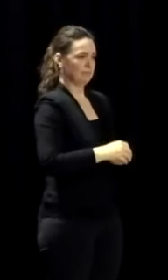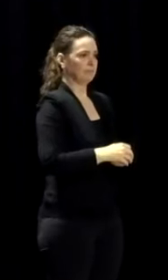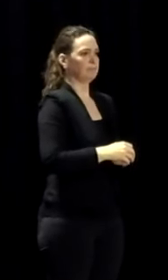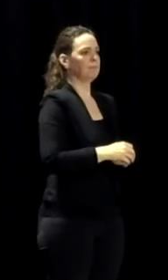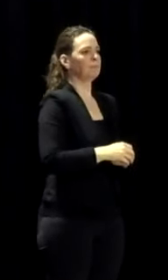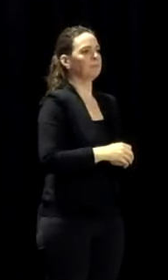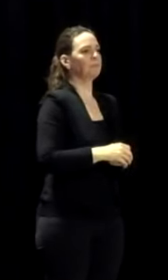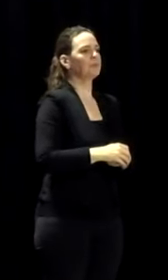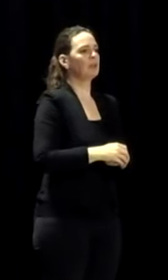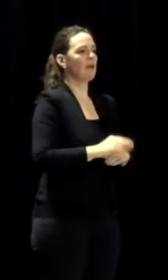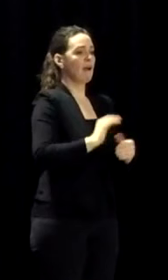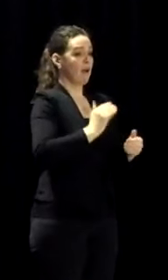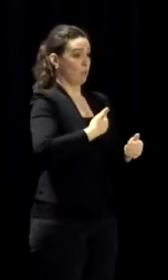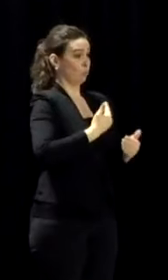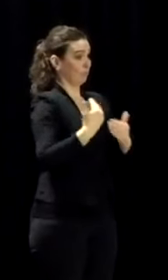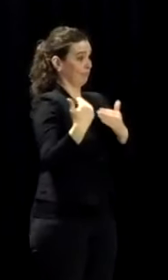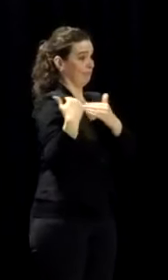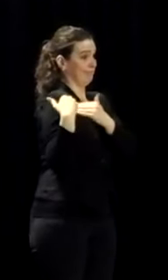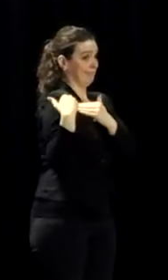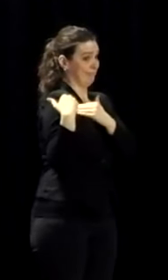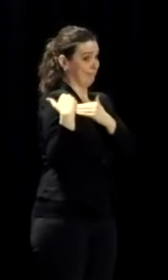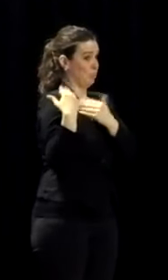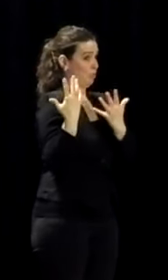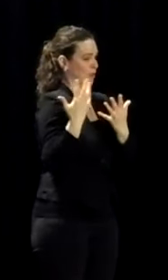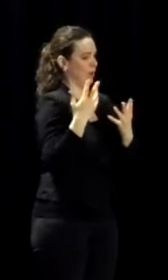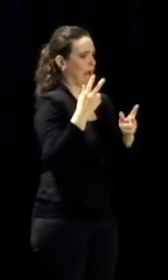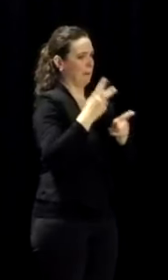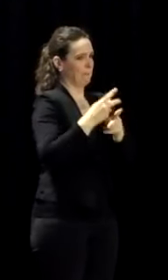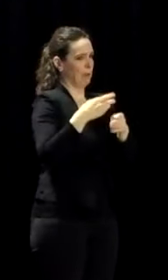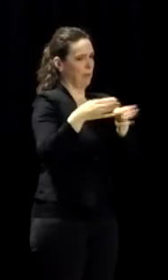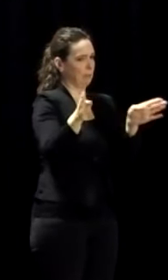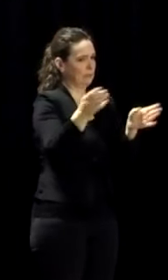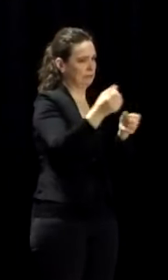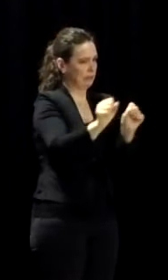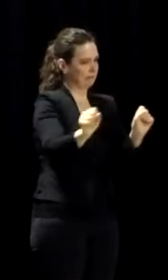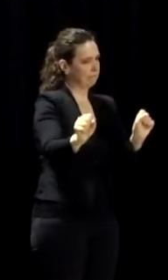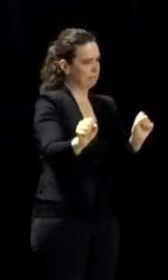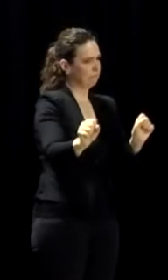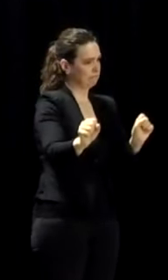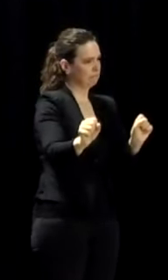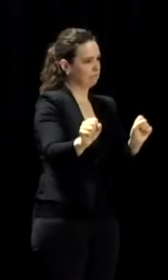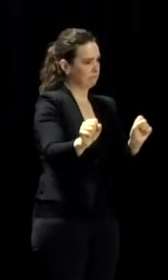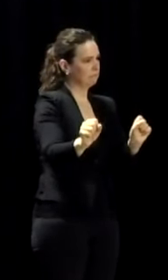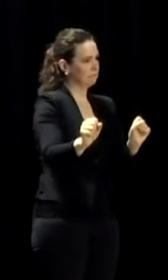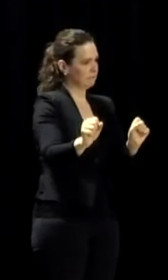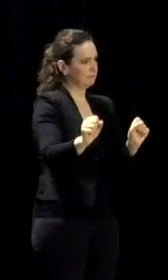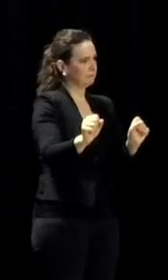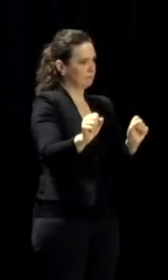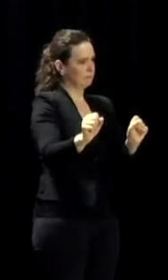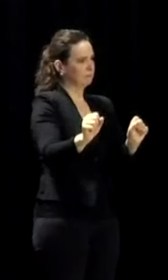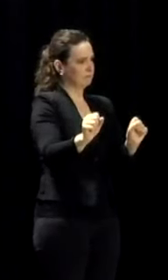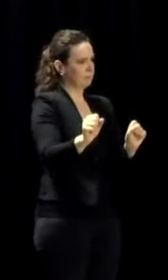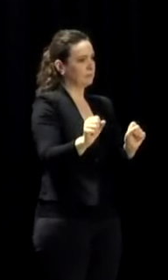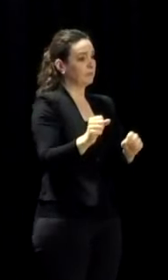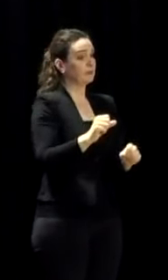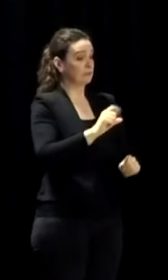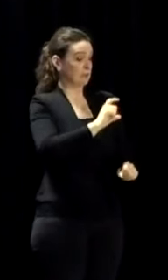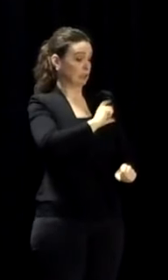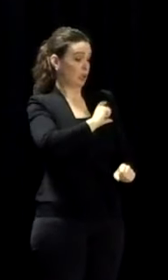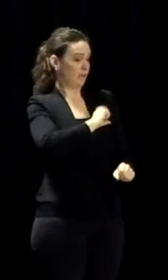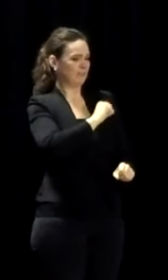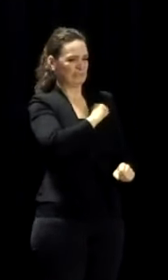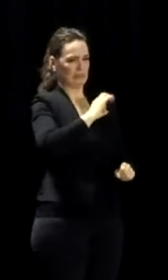the responsibility to do each and every other day, but we need to keep our own members safe and healthy. If we don't